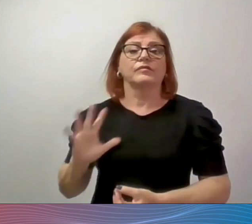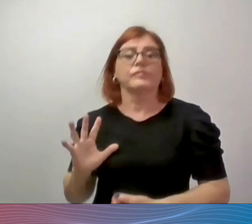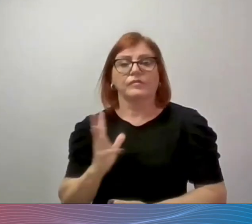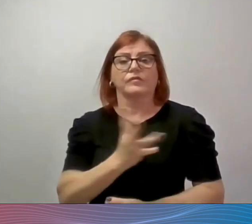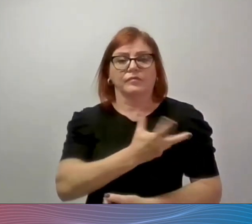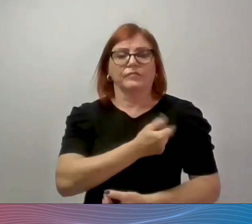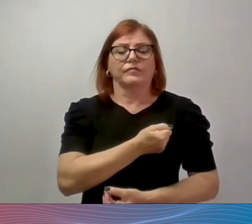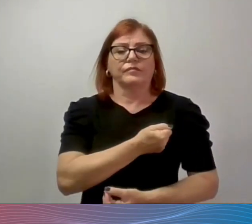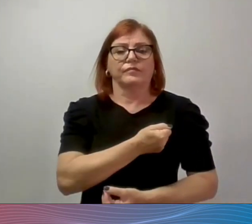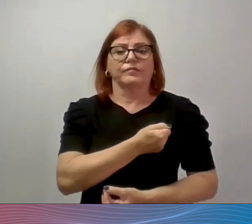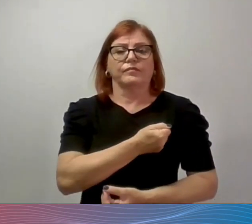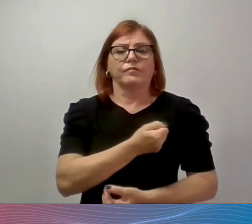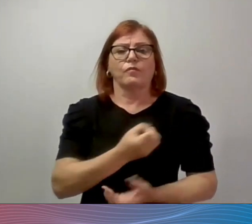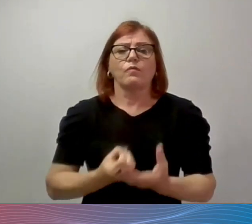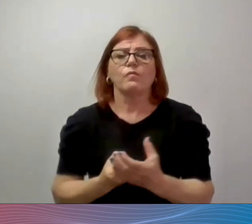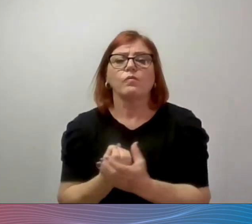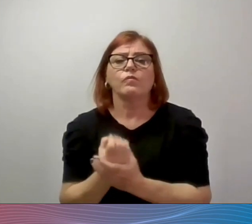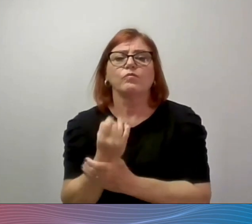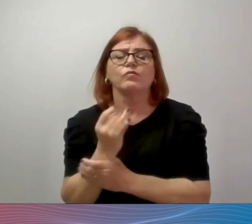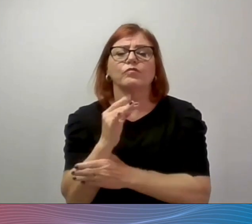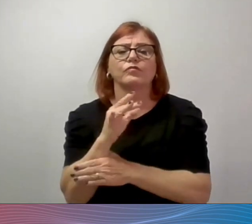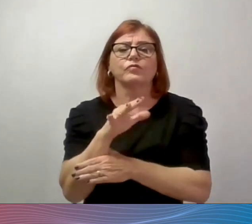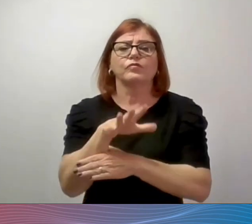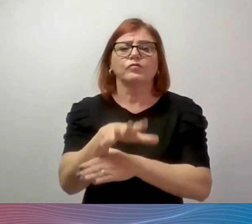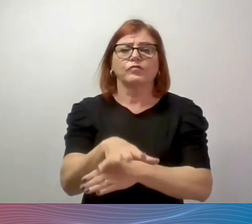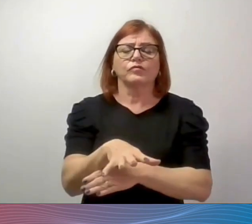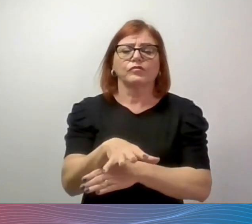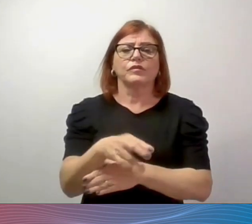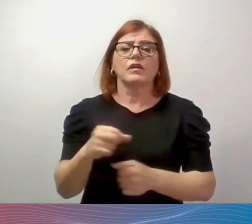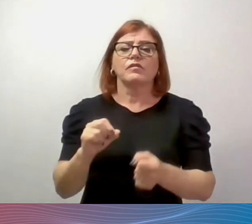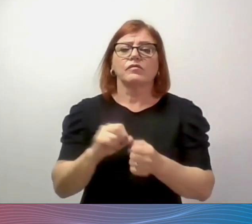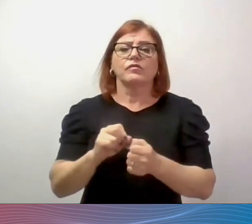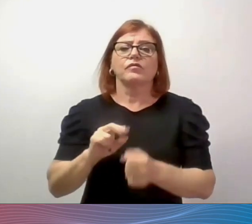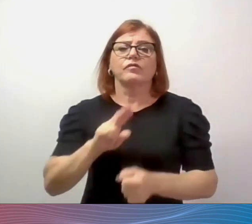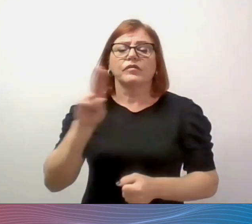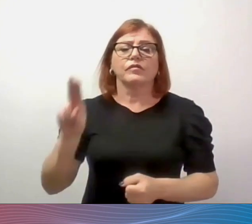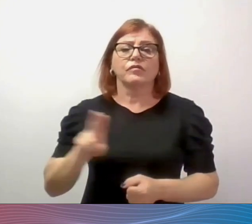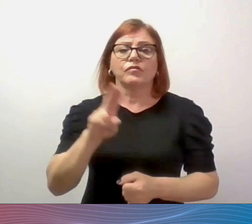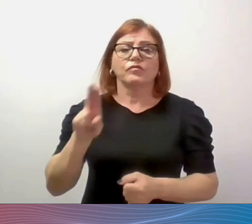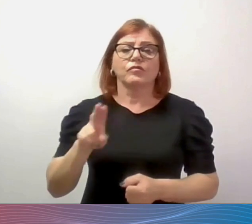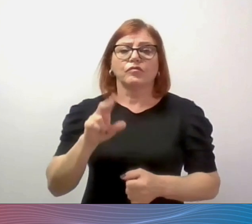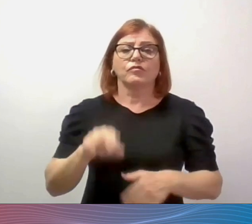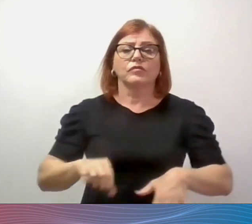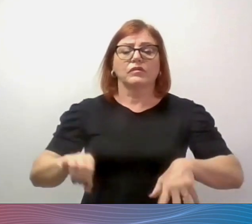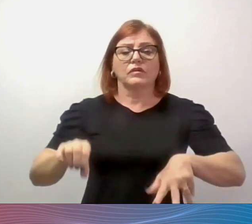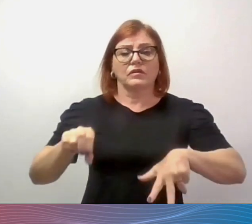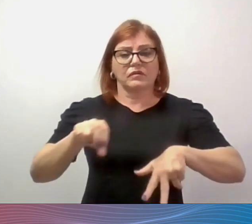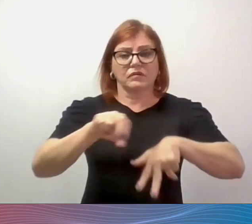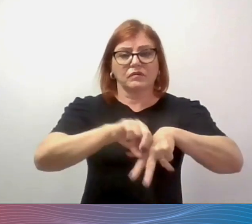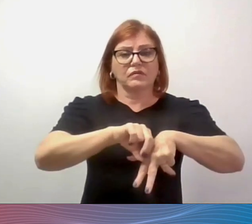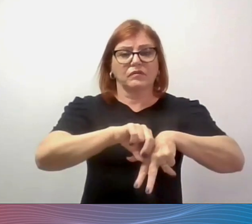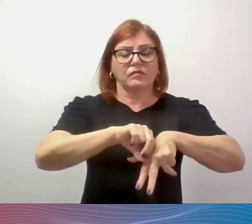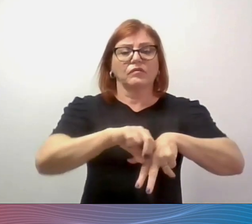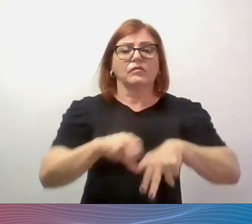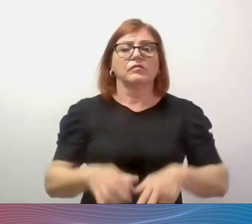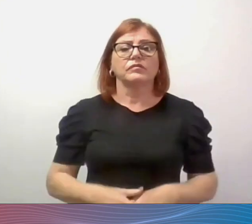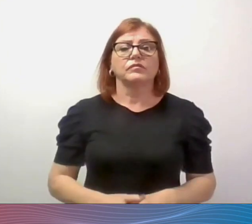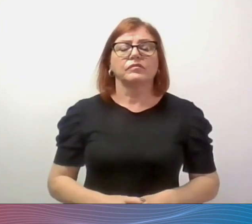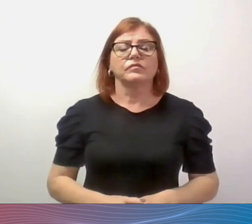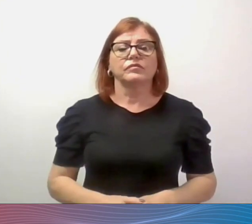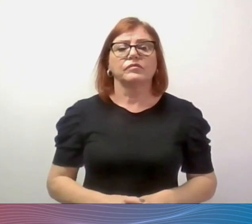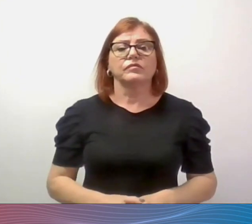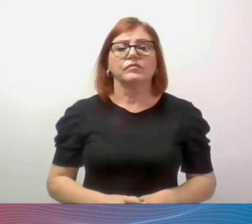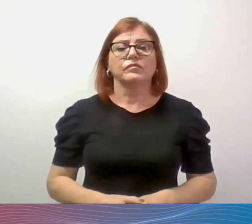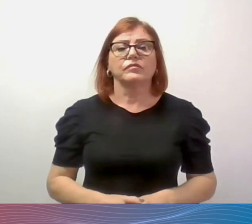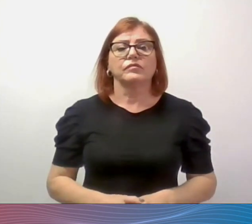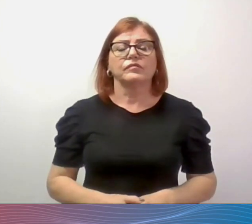o fluir da graça nos tornou úteis, membros do corpo de Cristo. And the flow of grace turned us useful